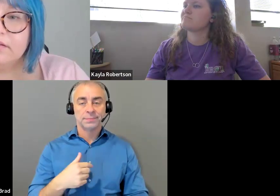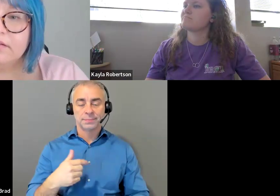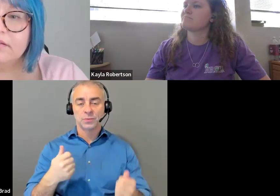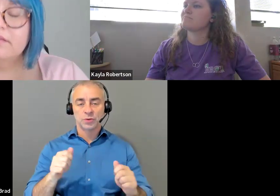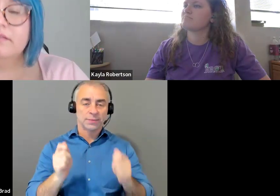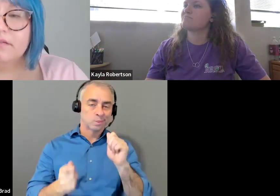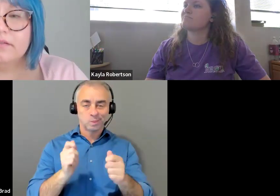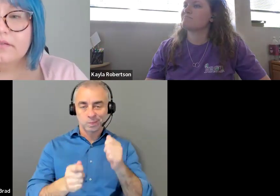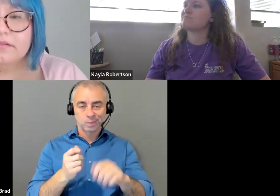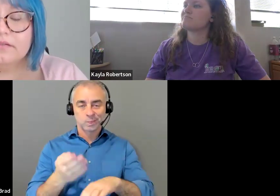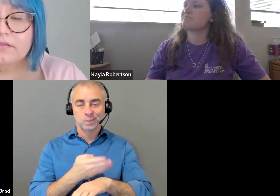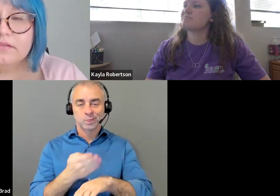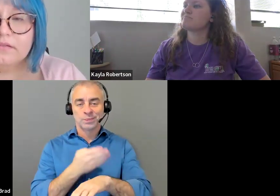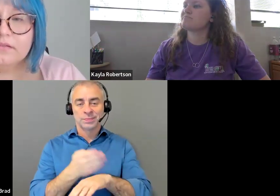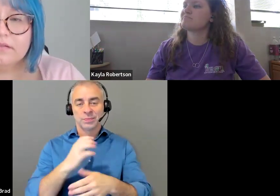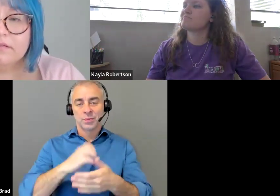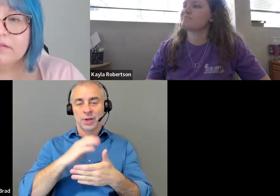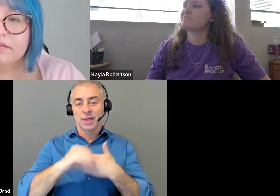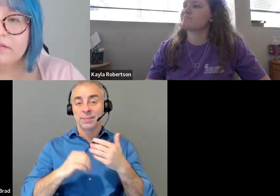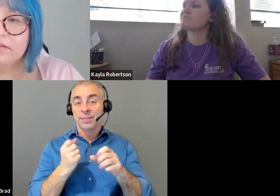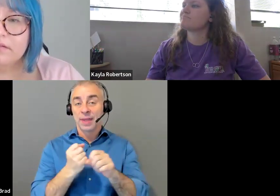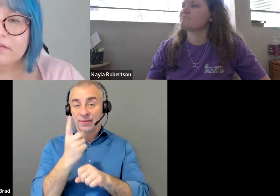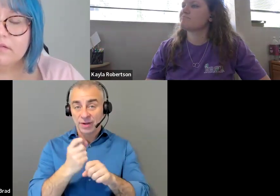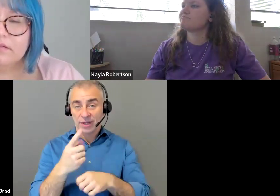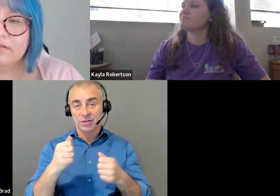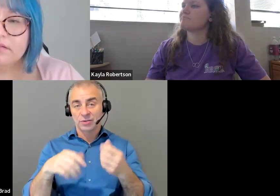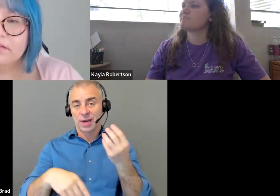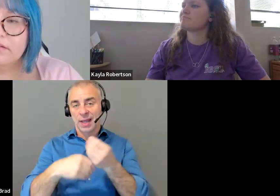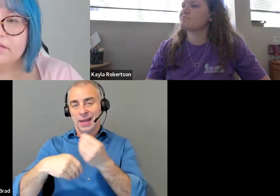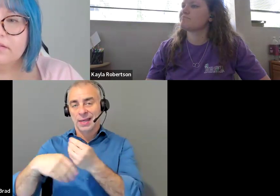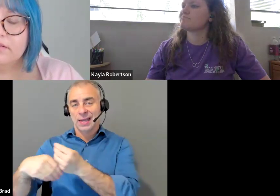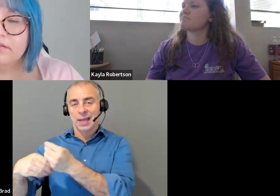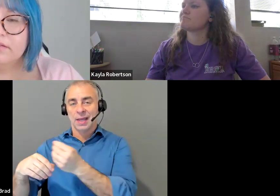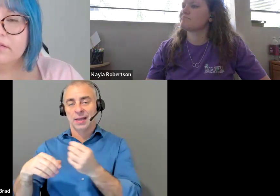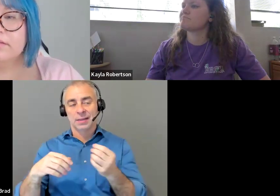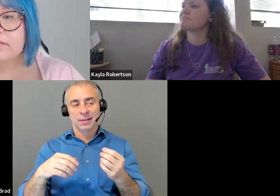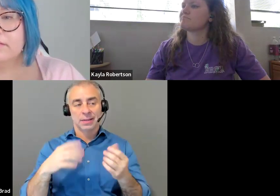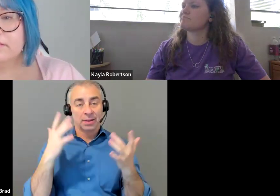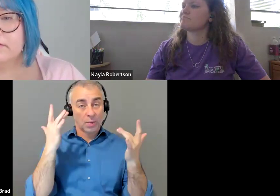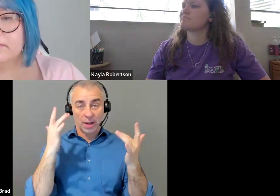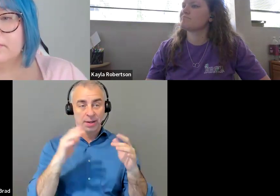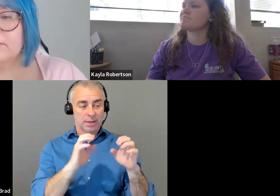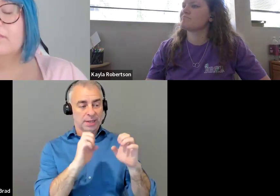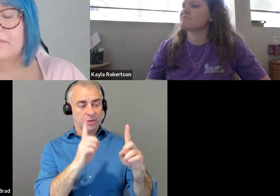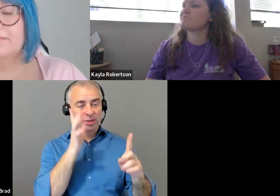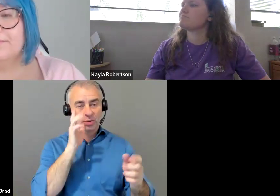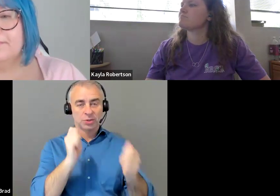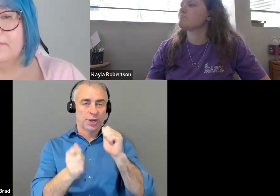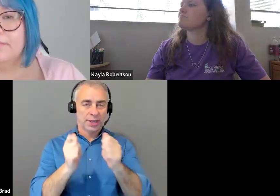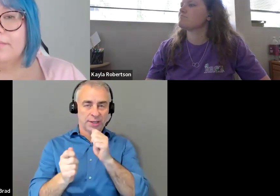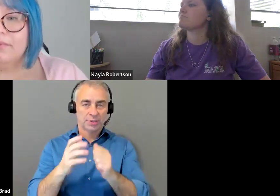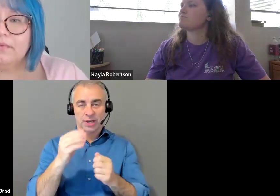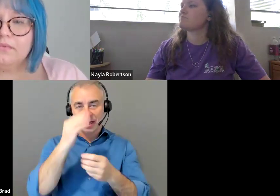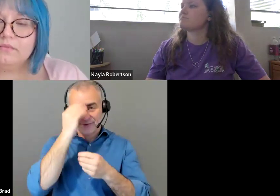every year and try to add to it because, as of course, education changes and the